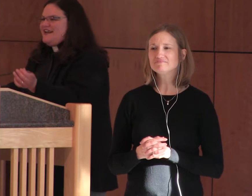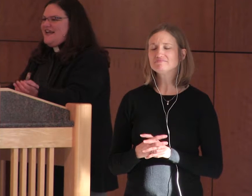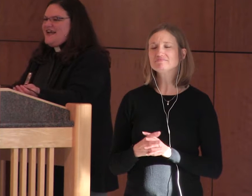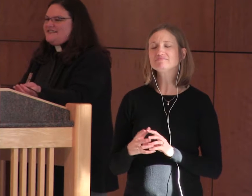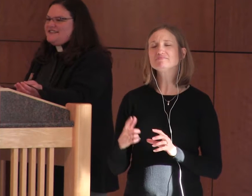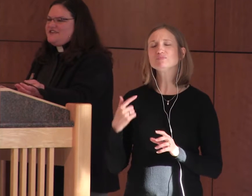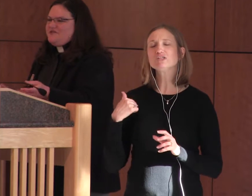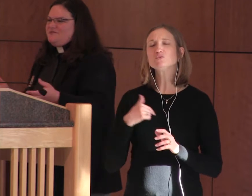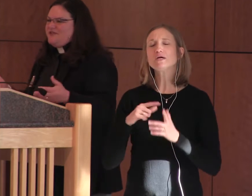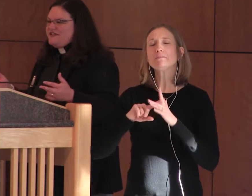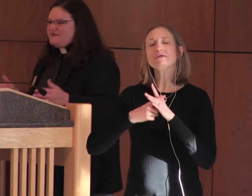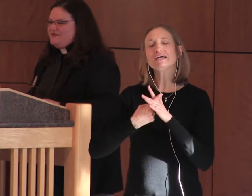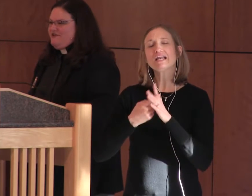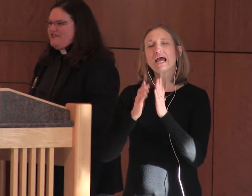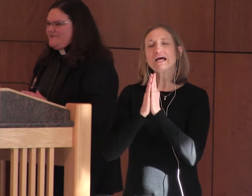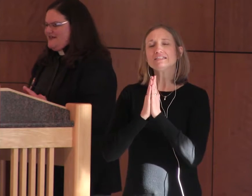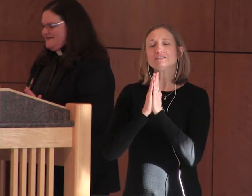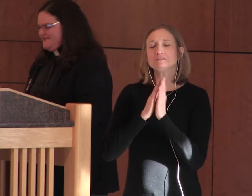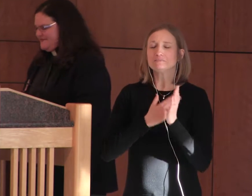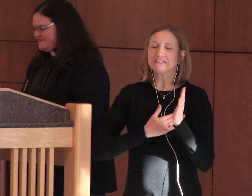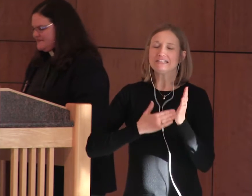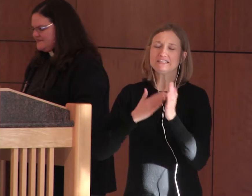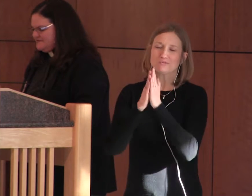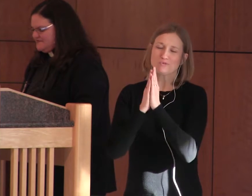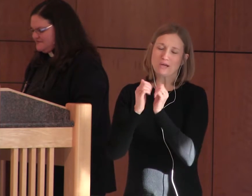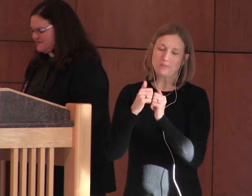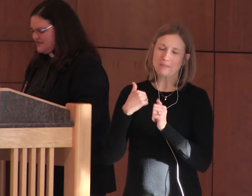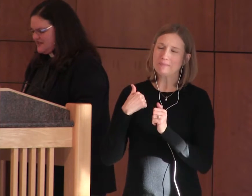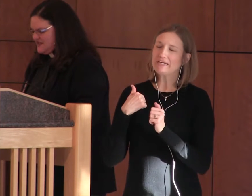As we begin, I ask that you would please pray with me.